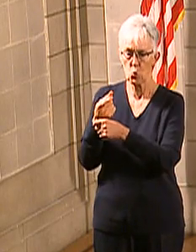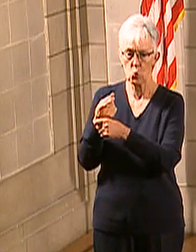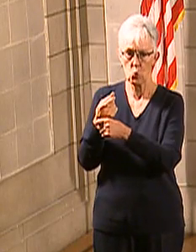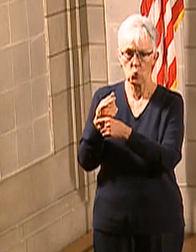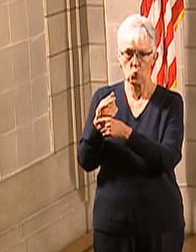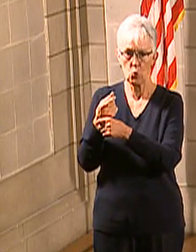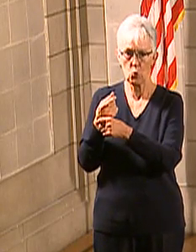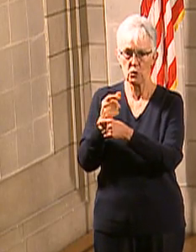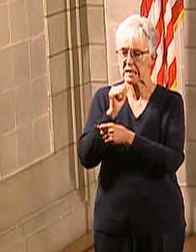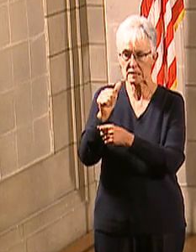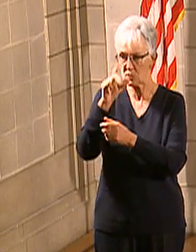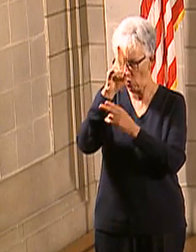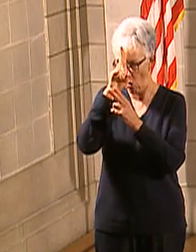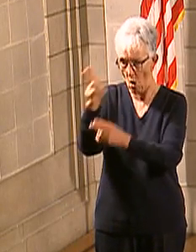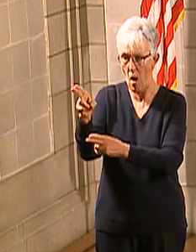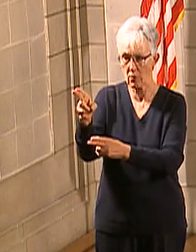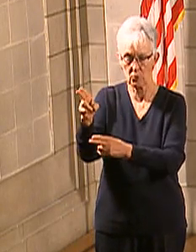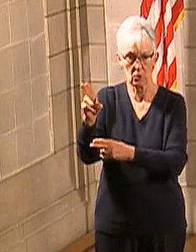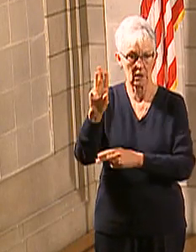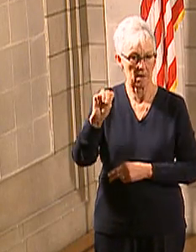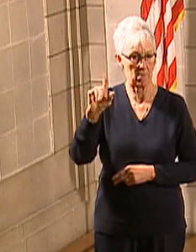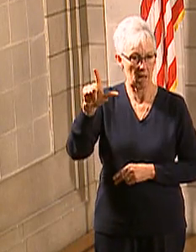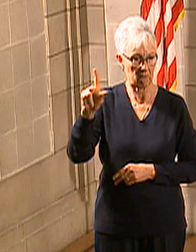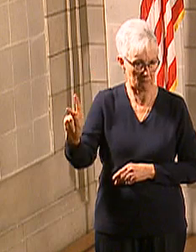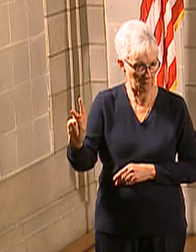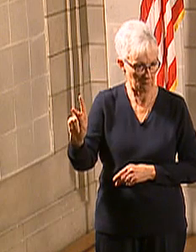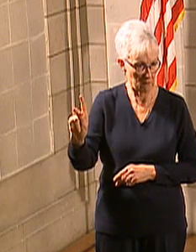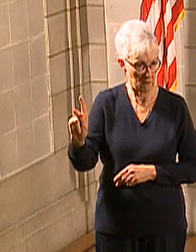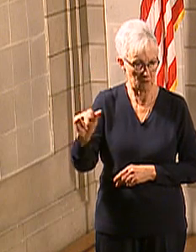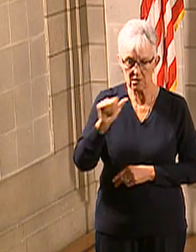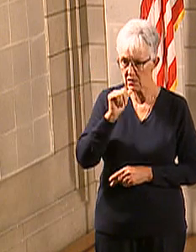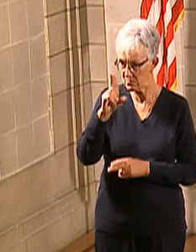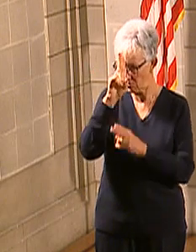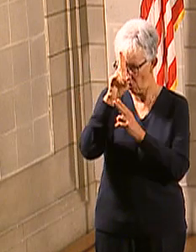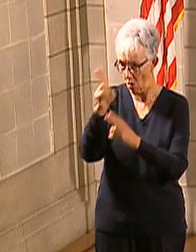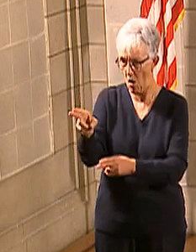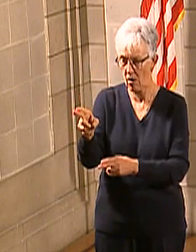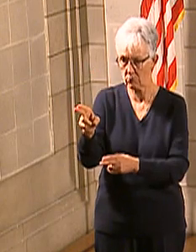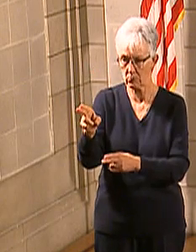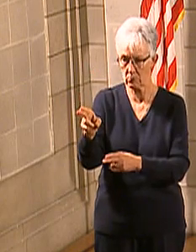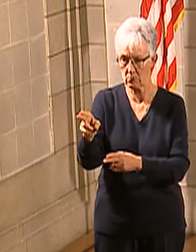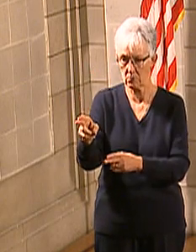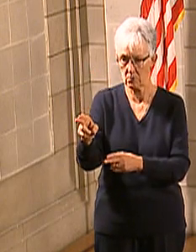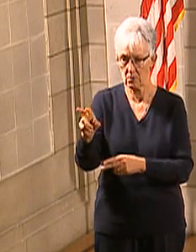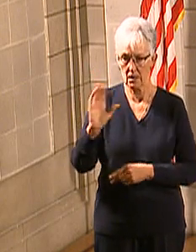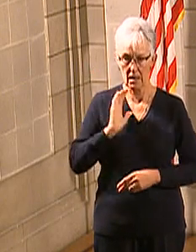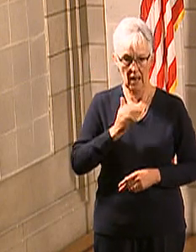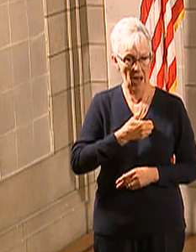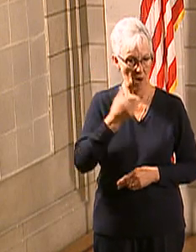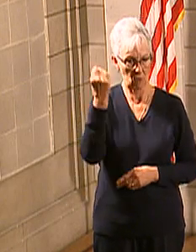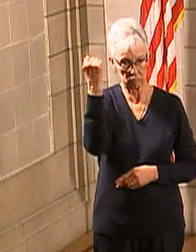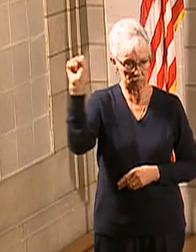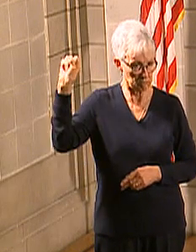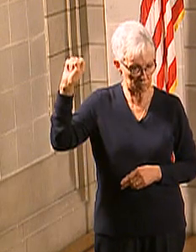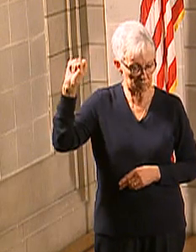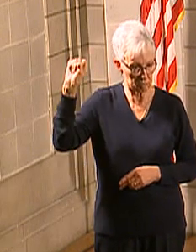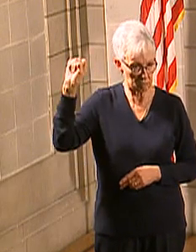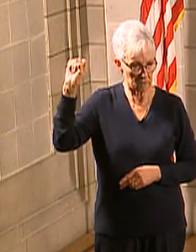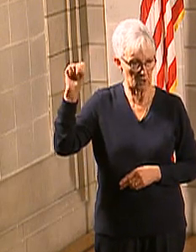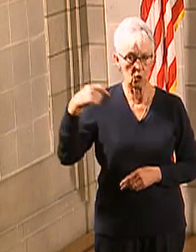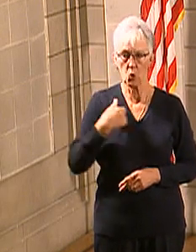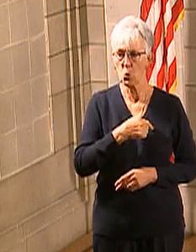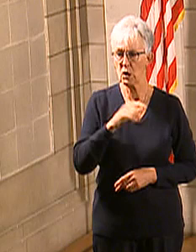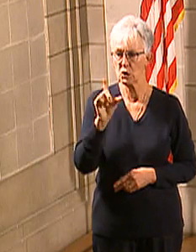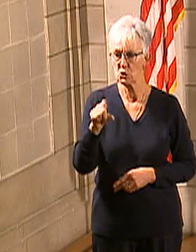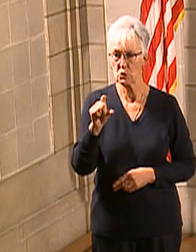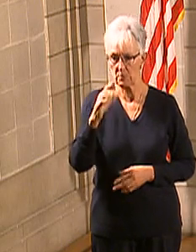Jr. What we want to have is what Martin Luther King Jr. provided, which was a place where we're judged by the content of our character, not the color